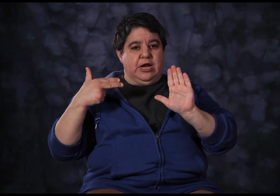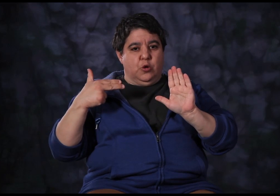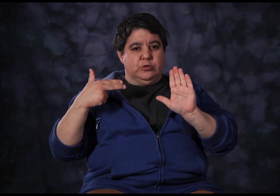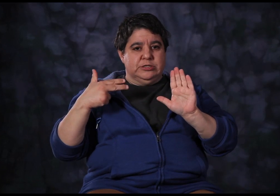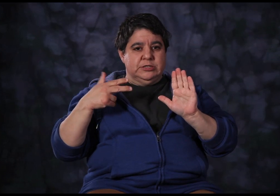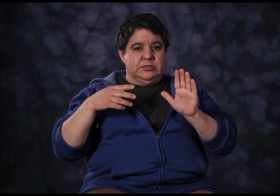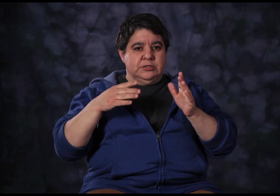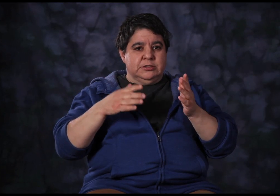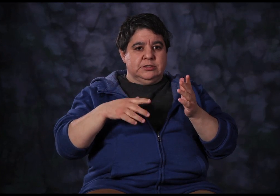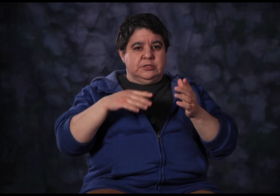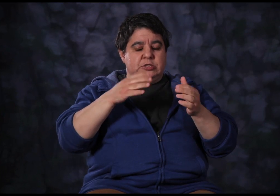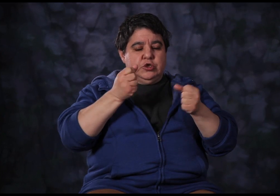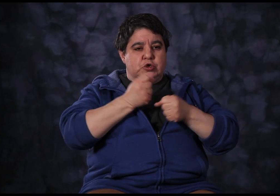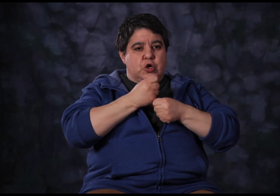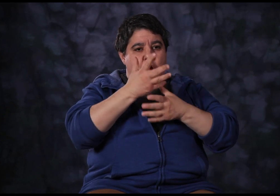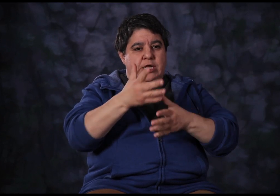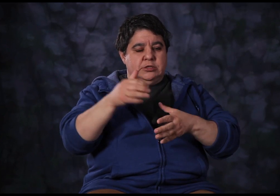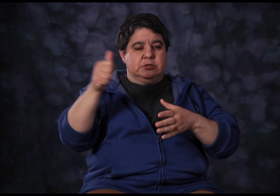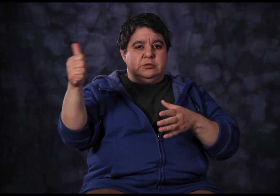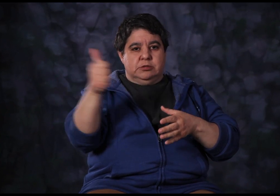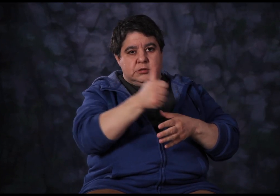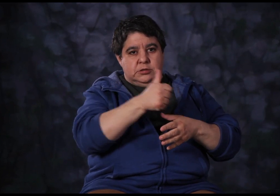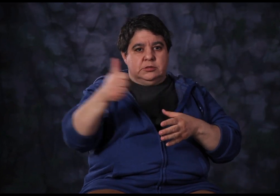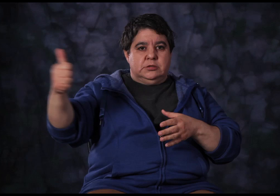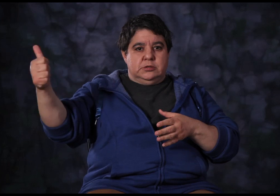And I was in and out of school because of the challenge I was facing.